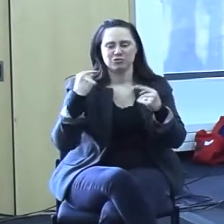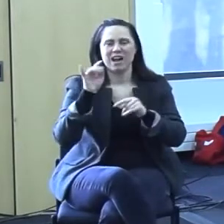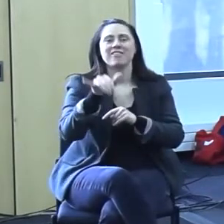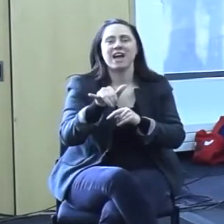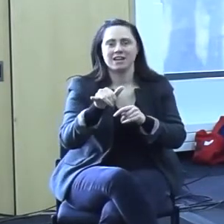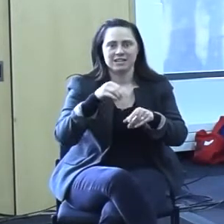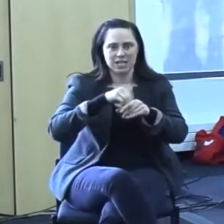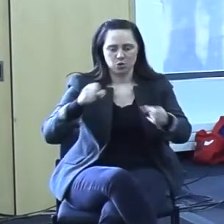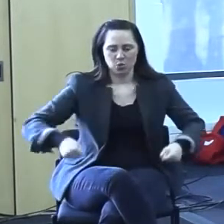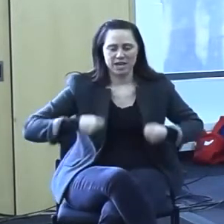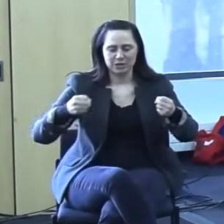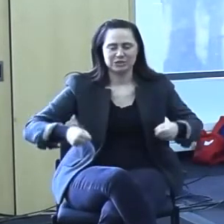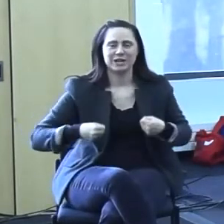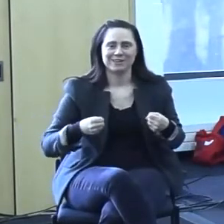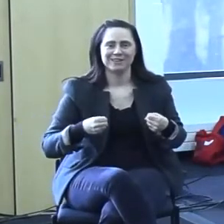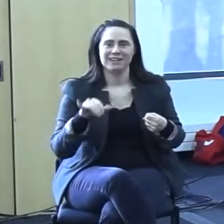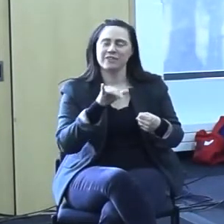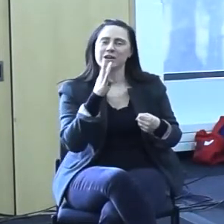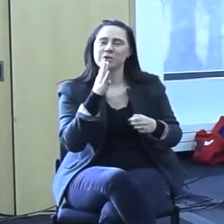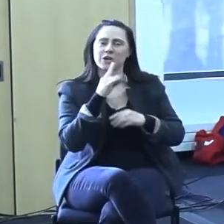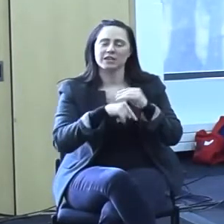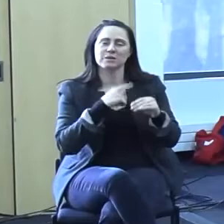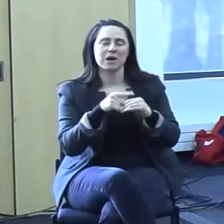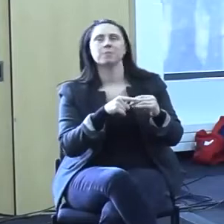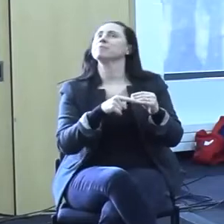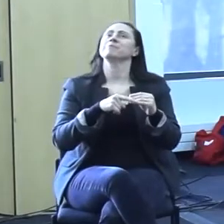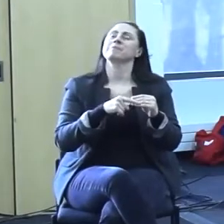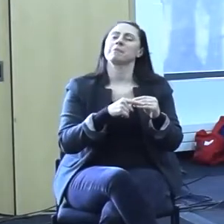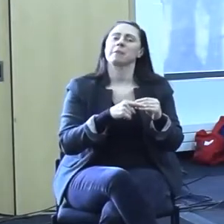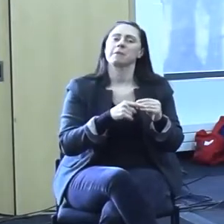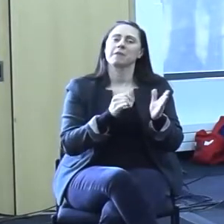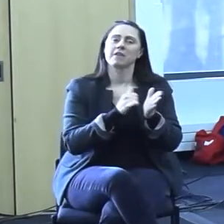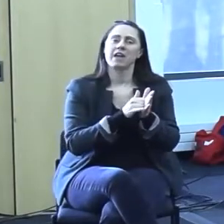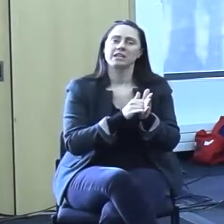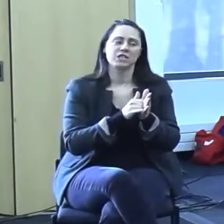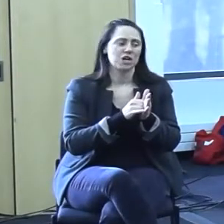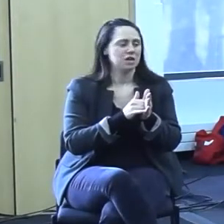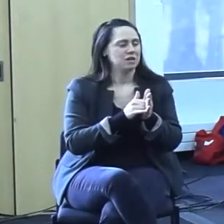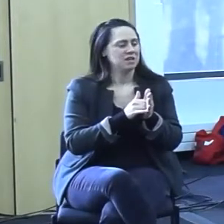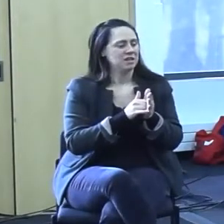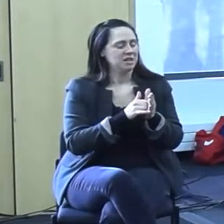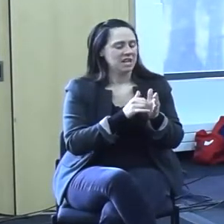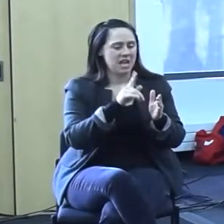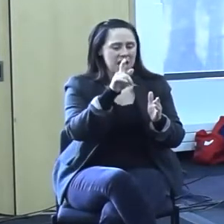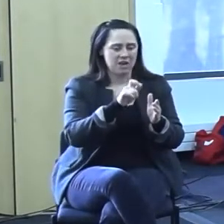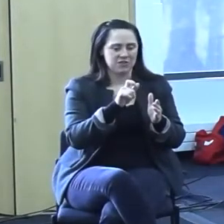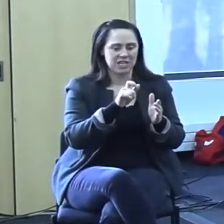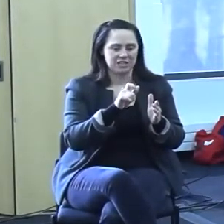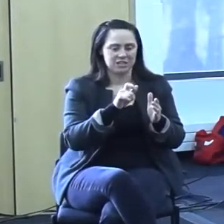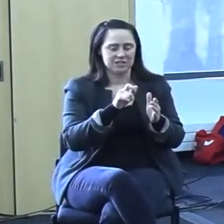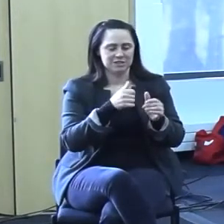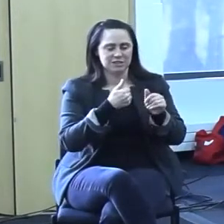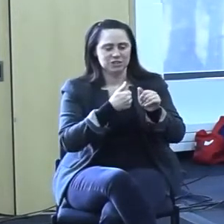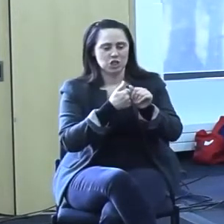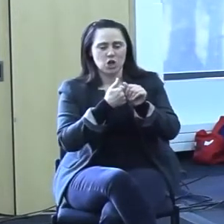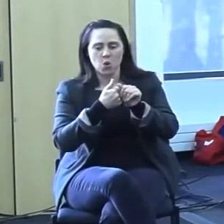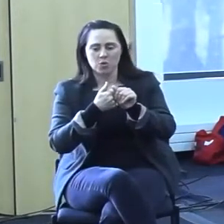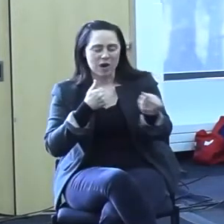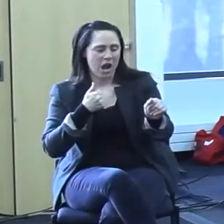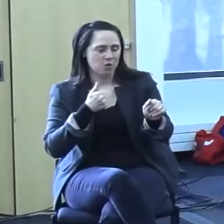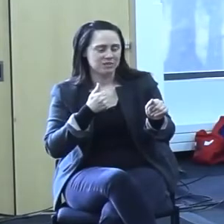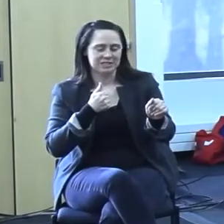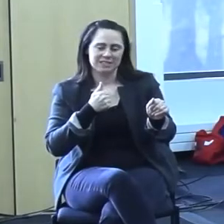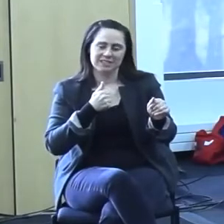like kind of how we talked about like, that performance of having to go around like another 30 feet,